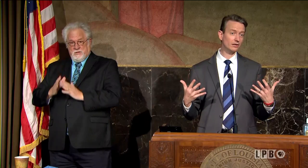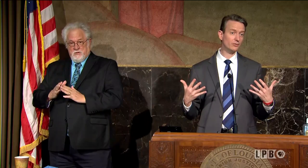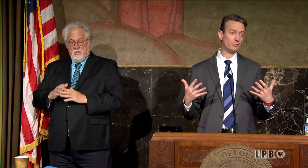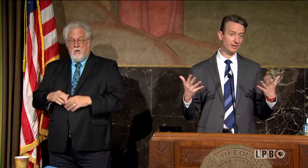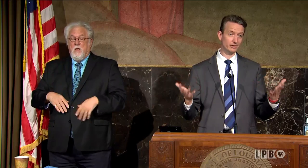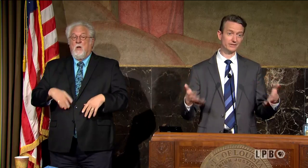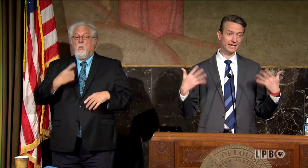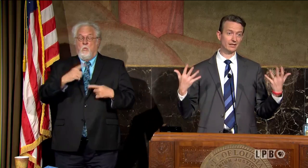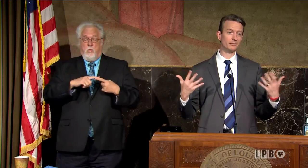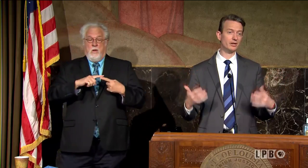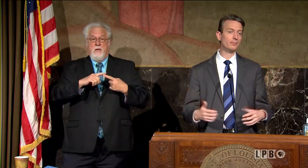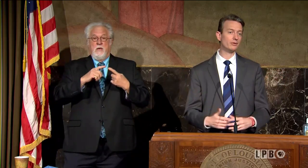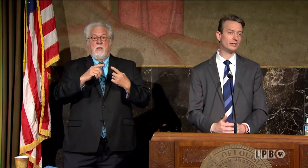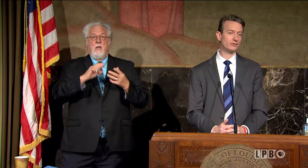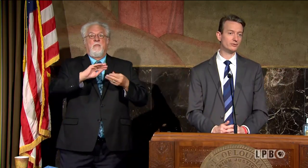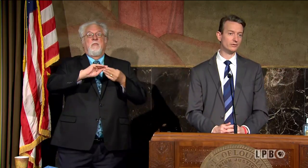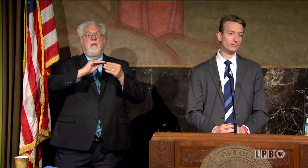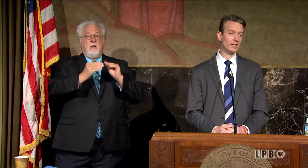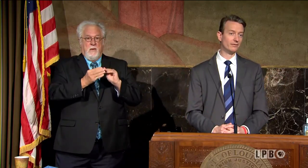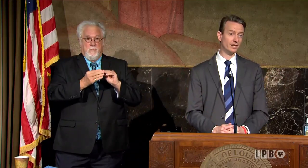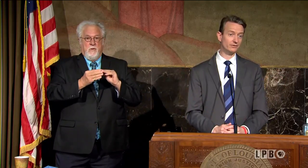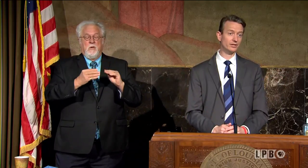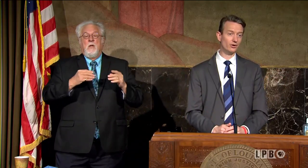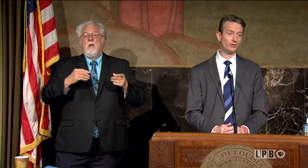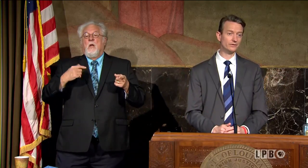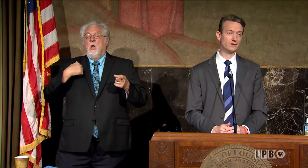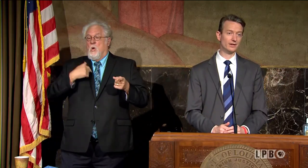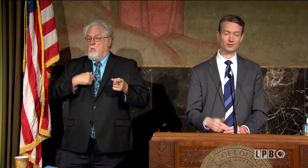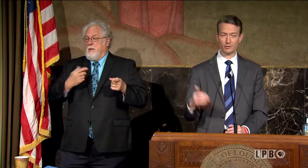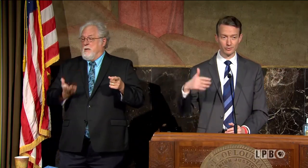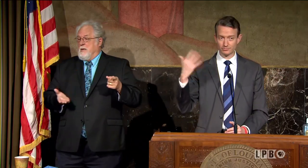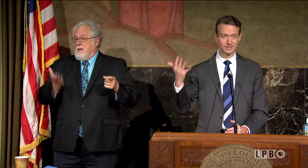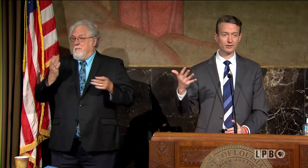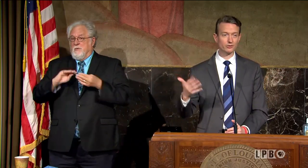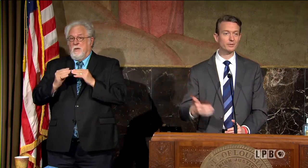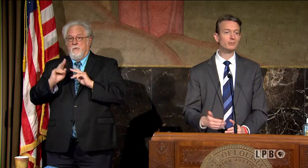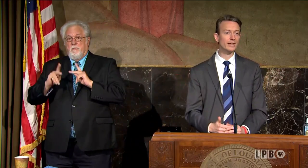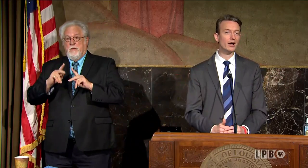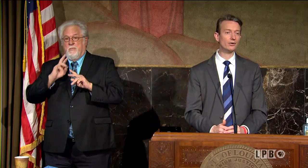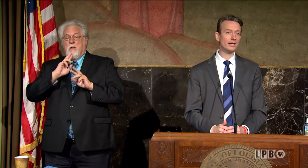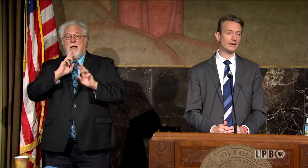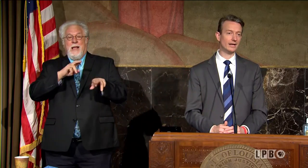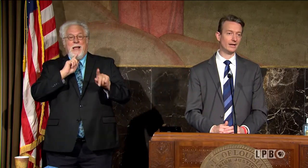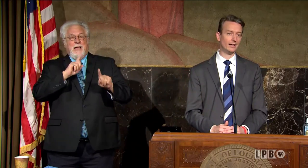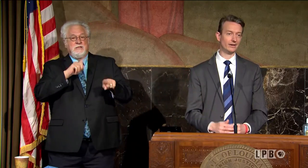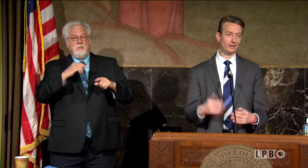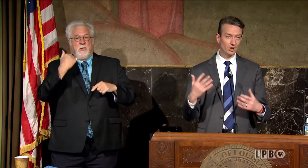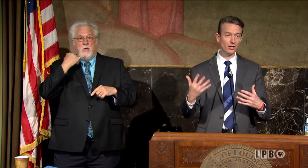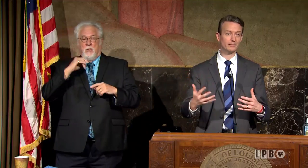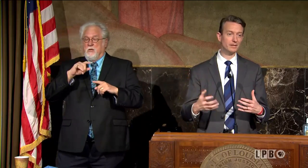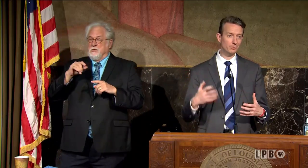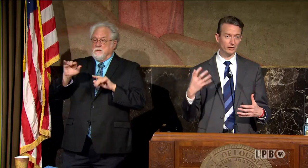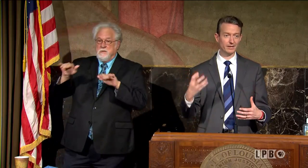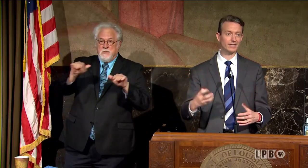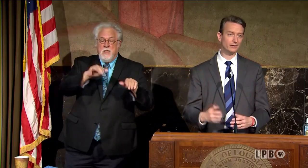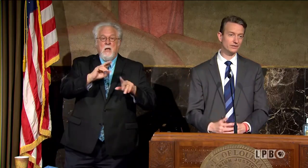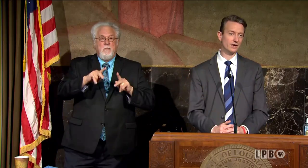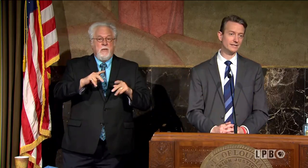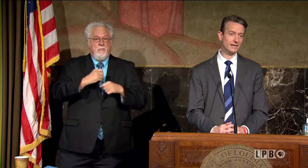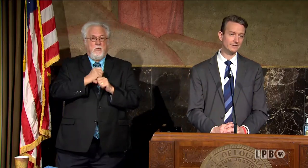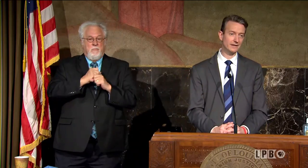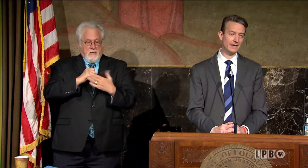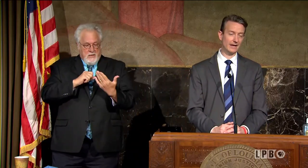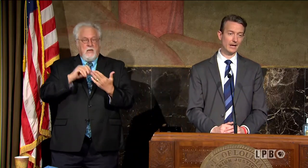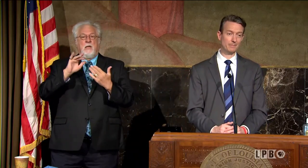seeing. Luckily, we've been able to scale up the number of individuals that we have answering calls. We have over 700 people now calling people and making